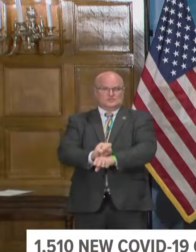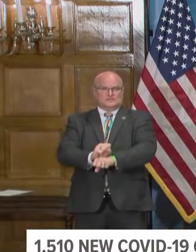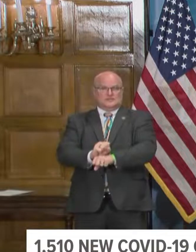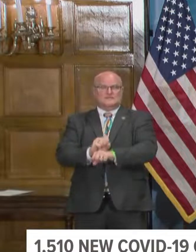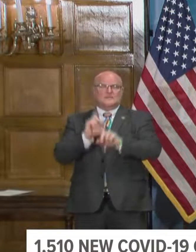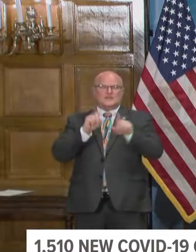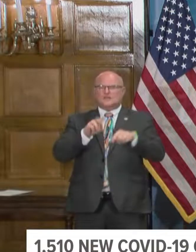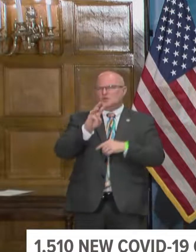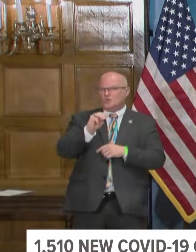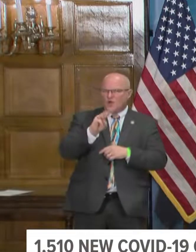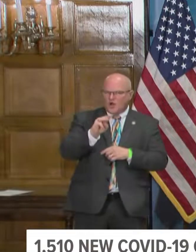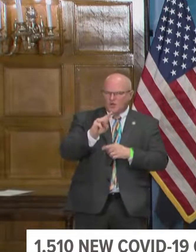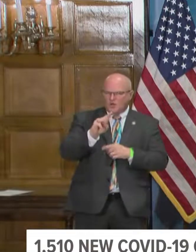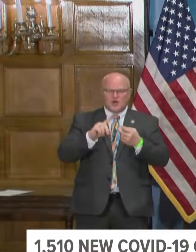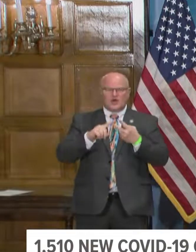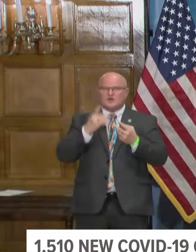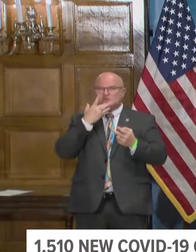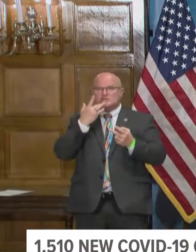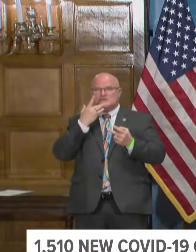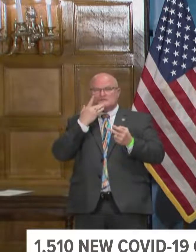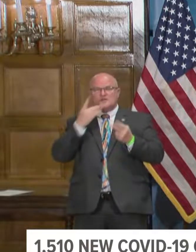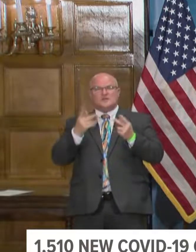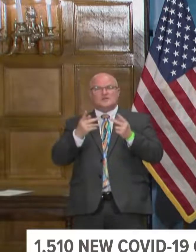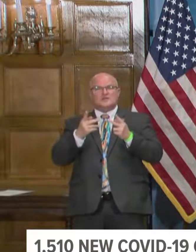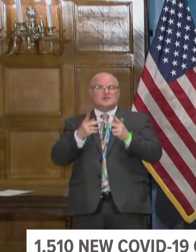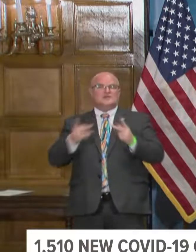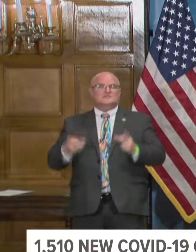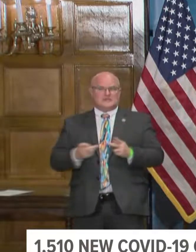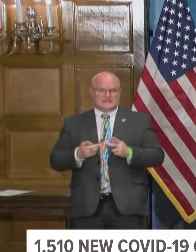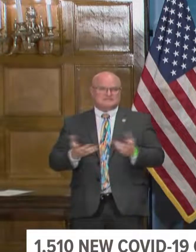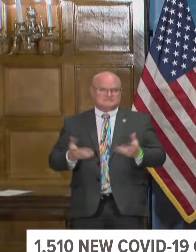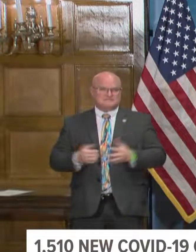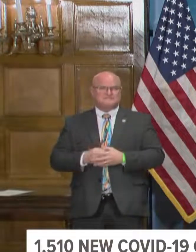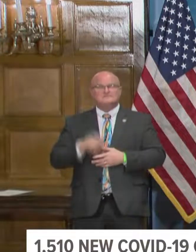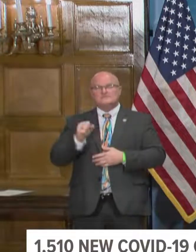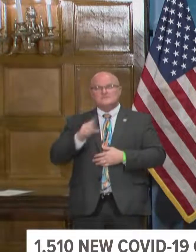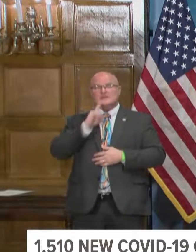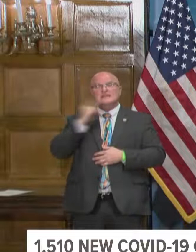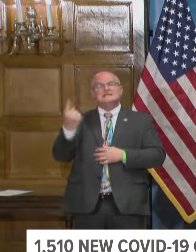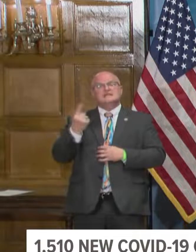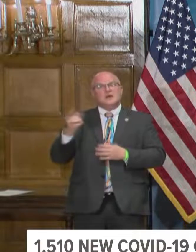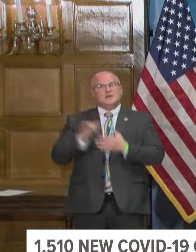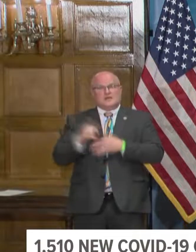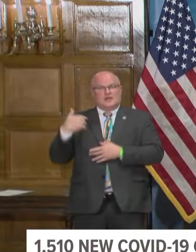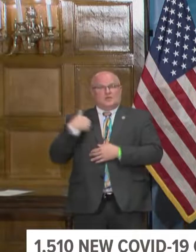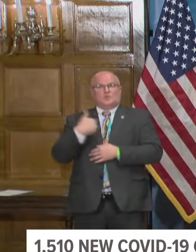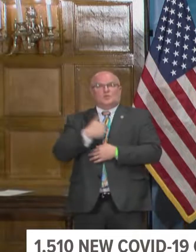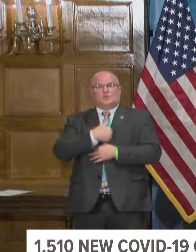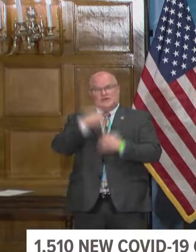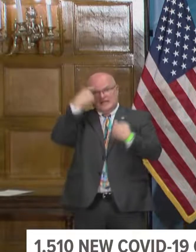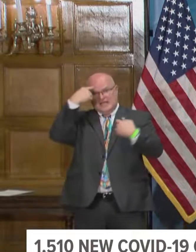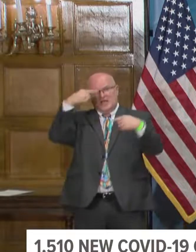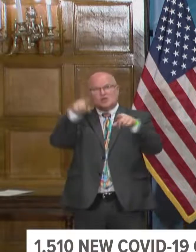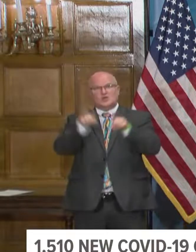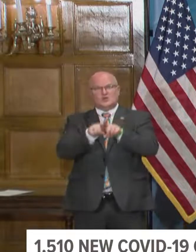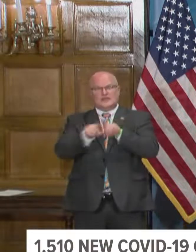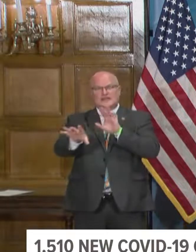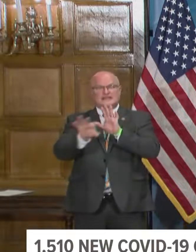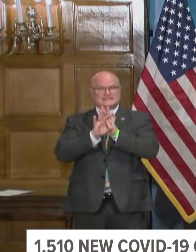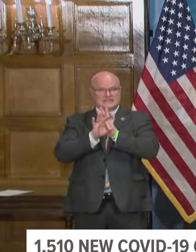a Walmart, or that's their preferred provider. So it is something that we agreed to, that